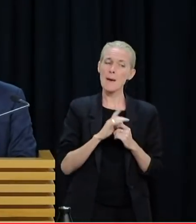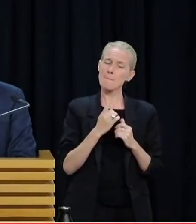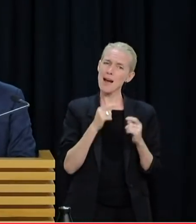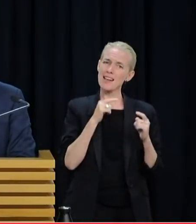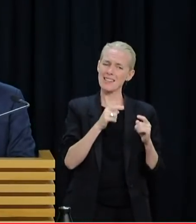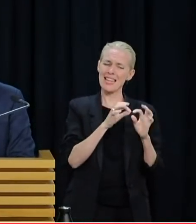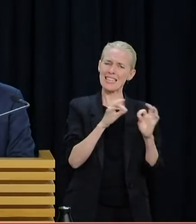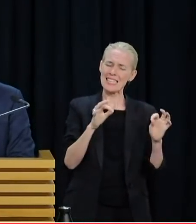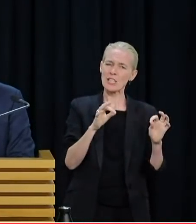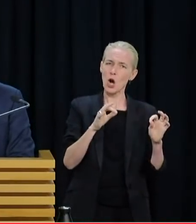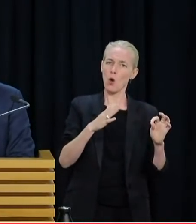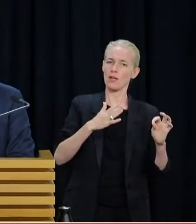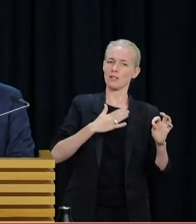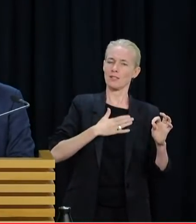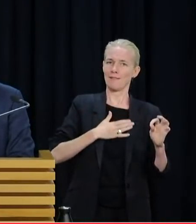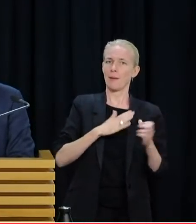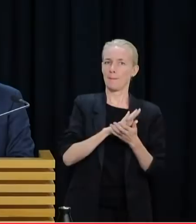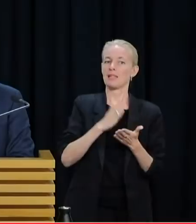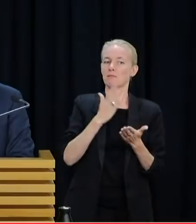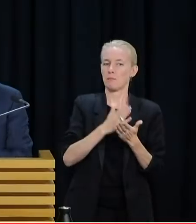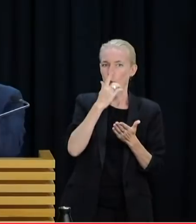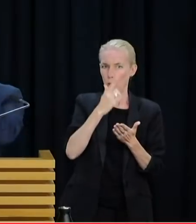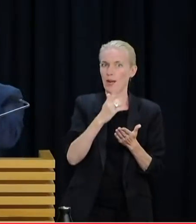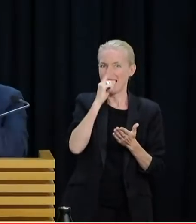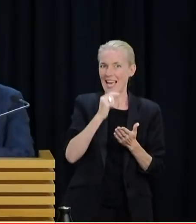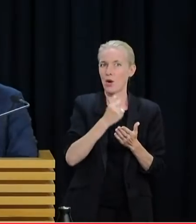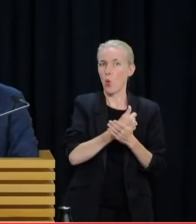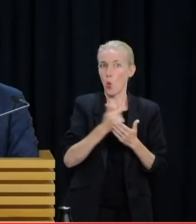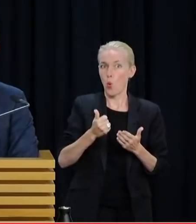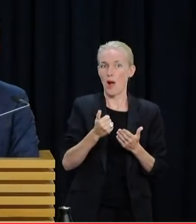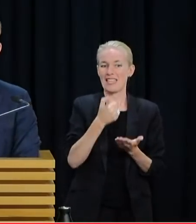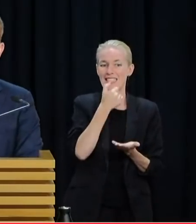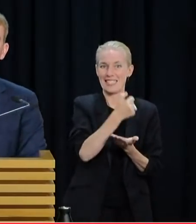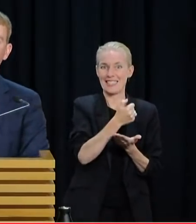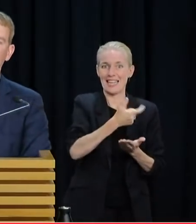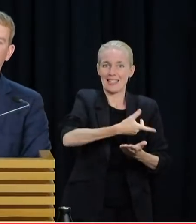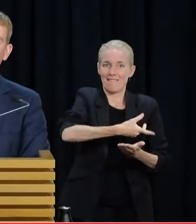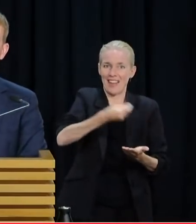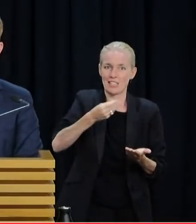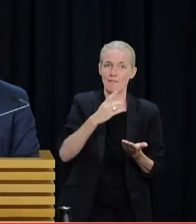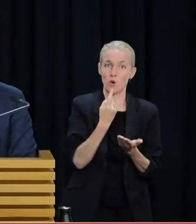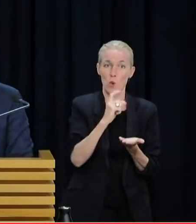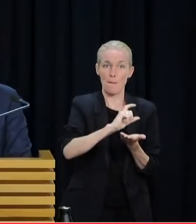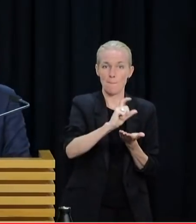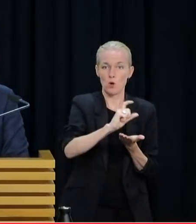that be us, almost guarantee that we'll be able to do that each time. Look, Dr.